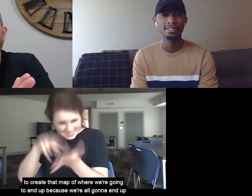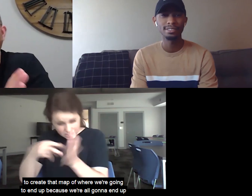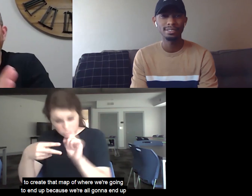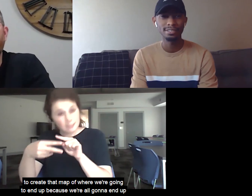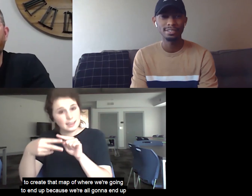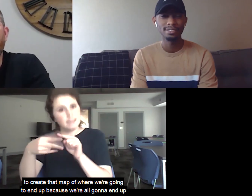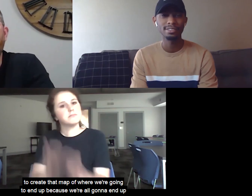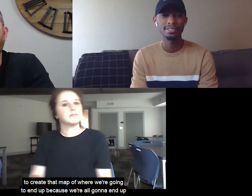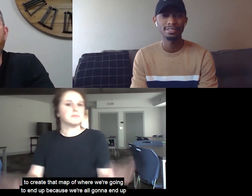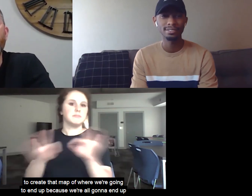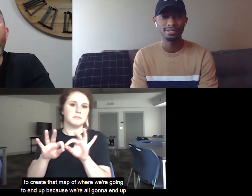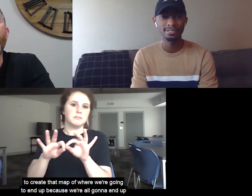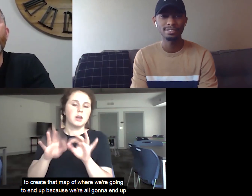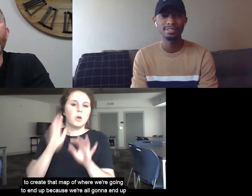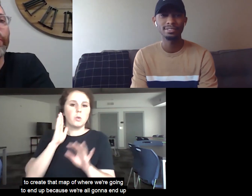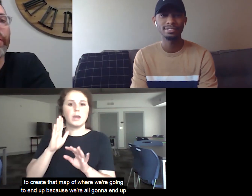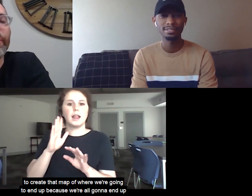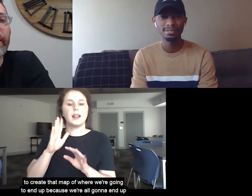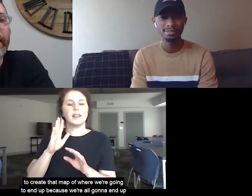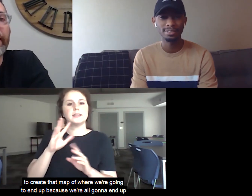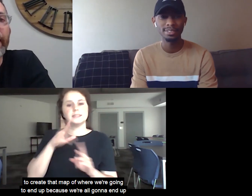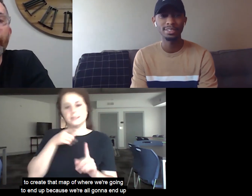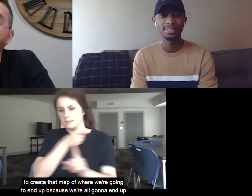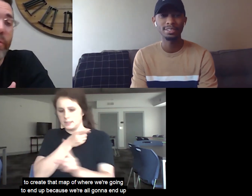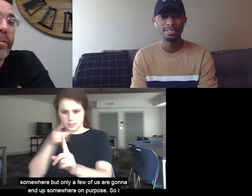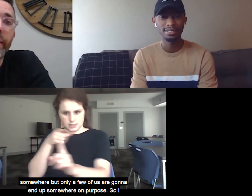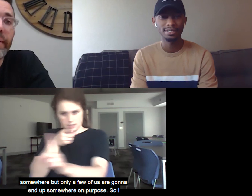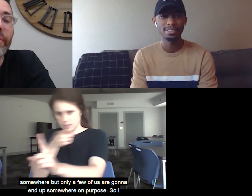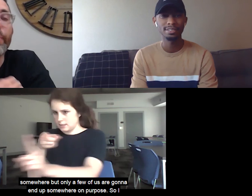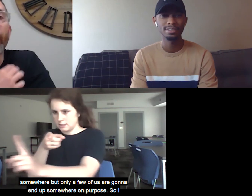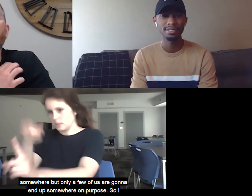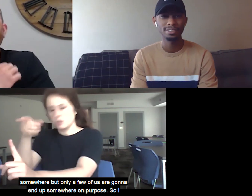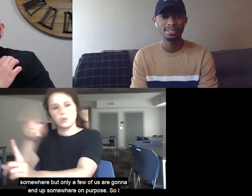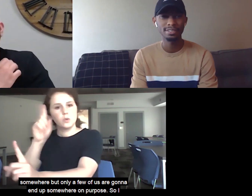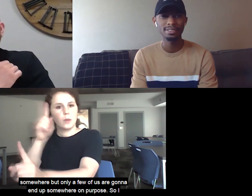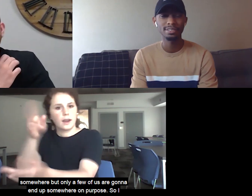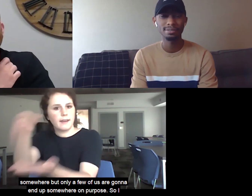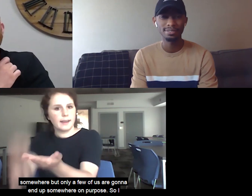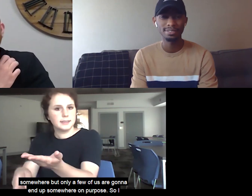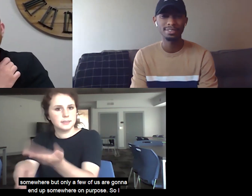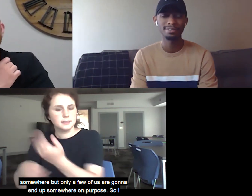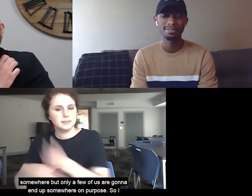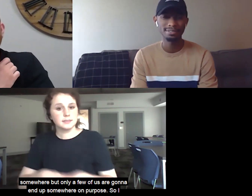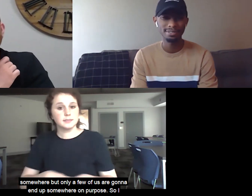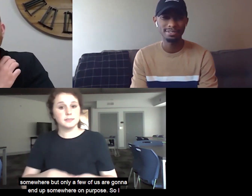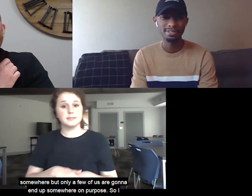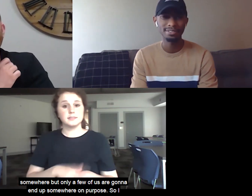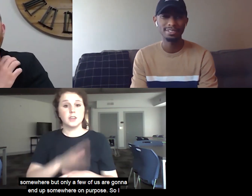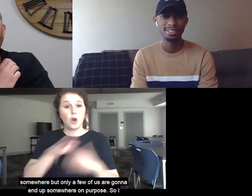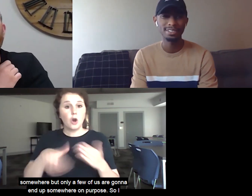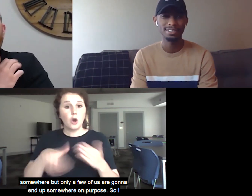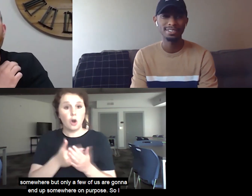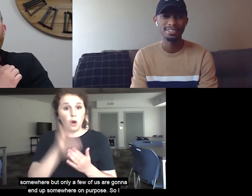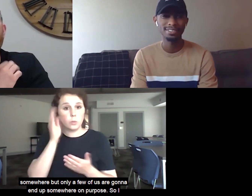going to create that map of where we're going to end up, because we're all going to end up somewhere. But only a few of us are going to end up somewhere